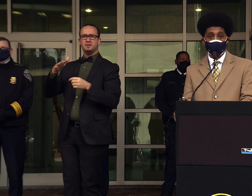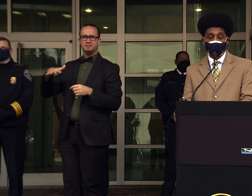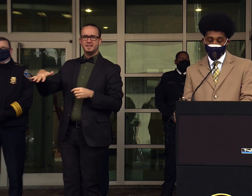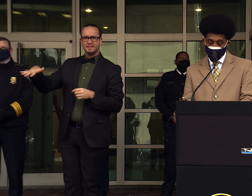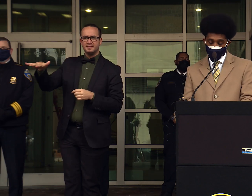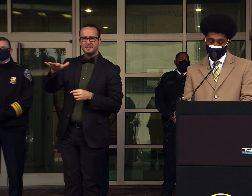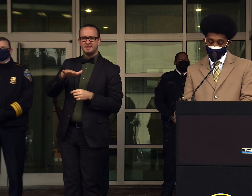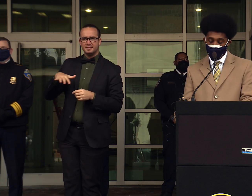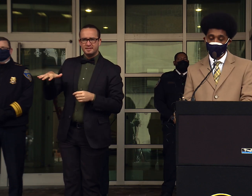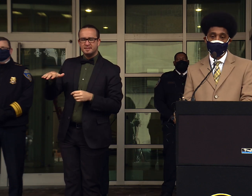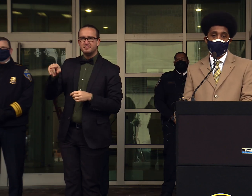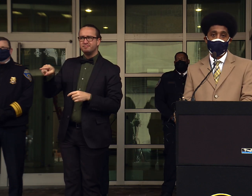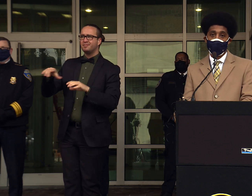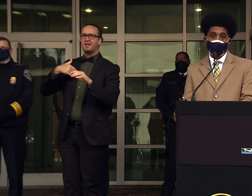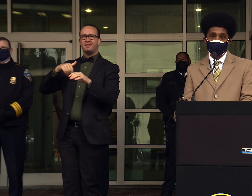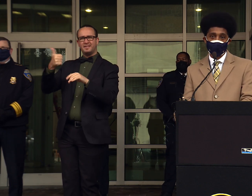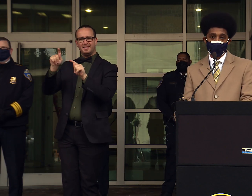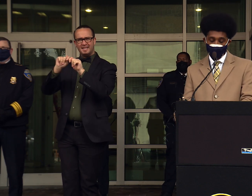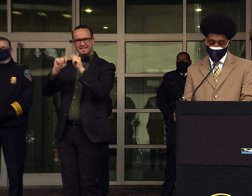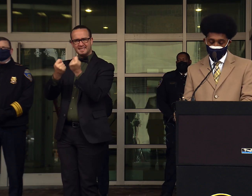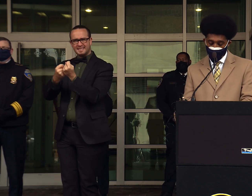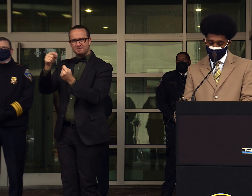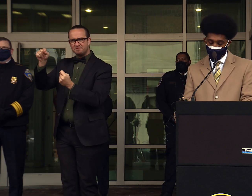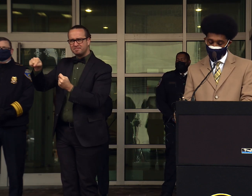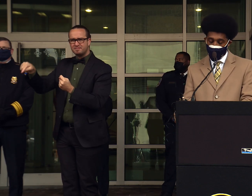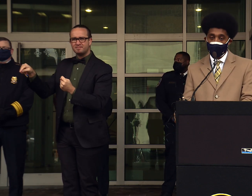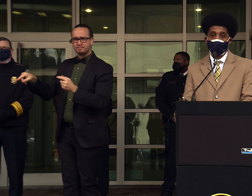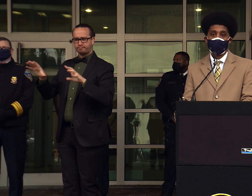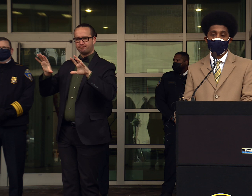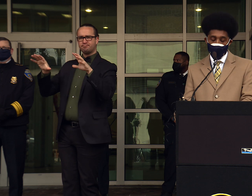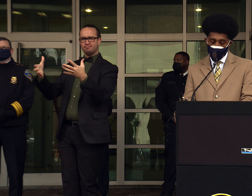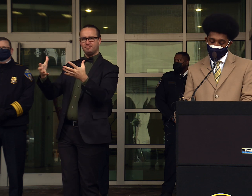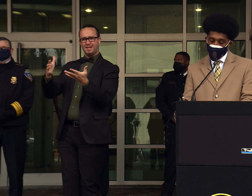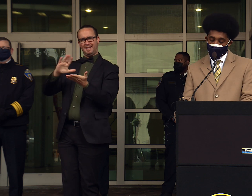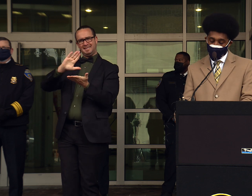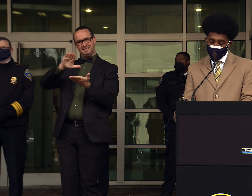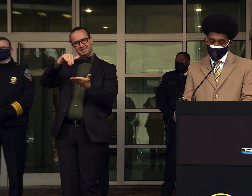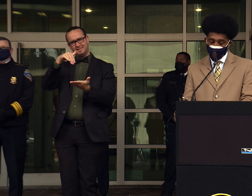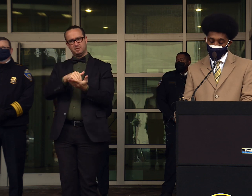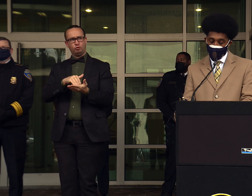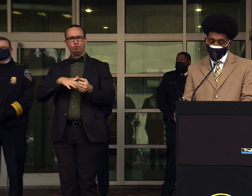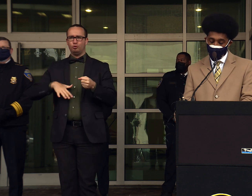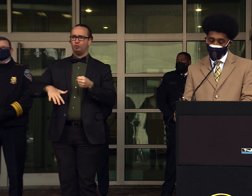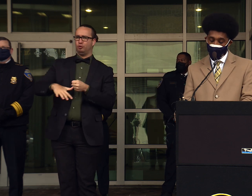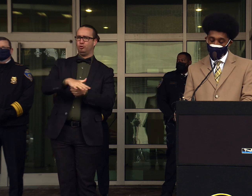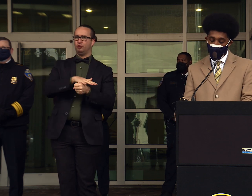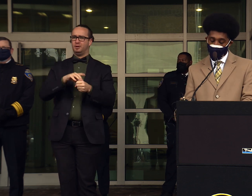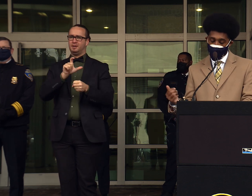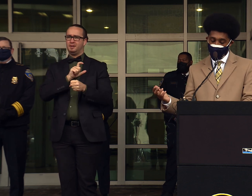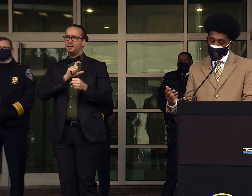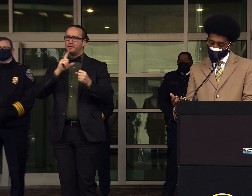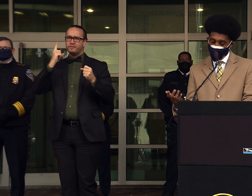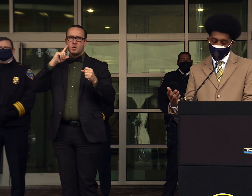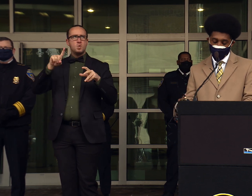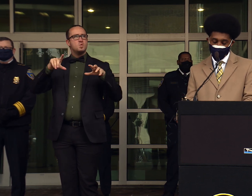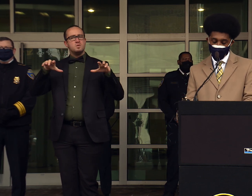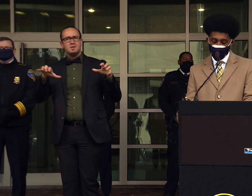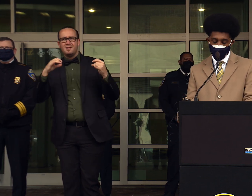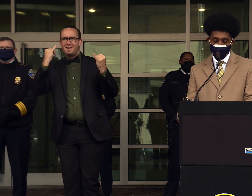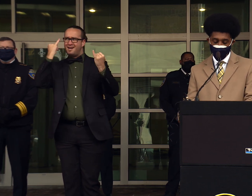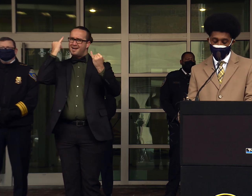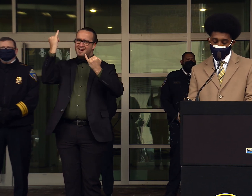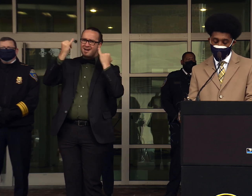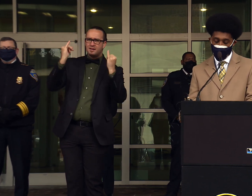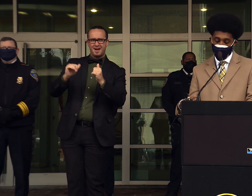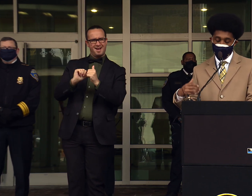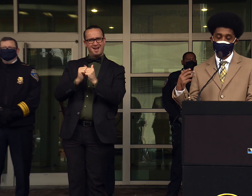their input, and in particular, our officers for their patience. The move to this building, one that housed the Baltimore